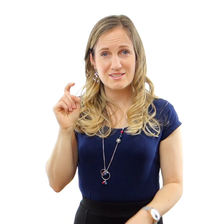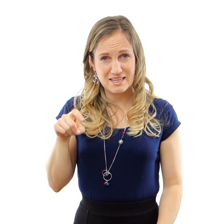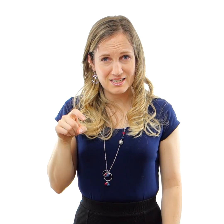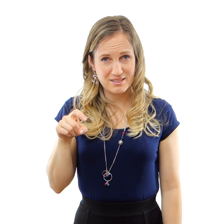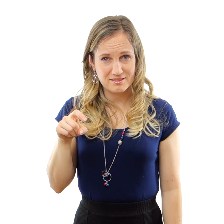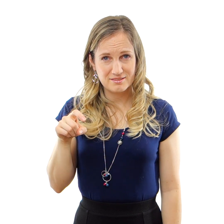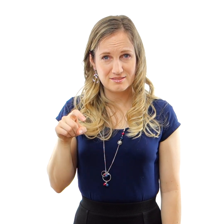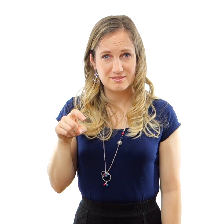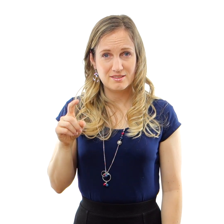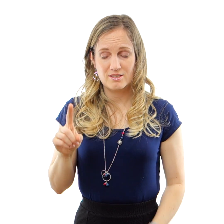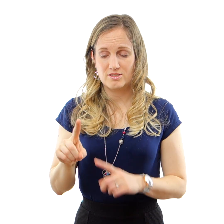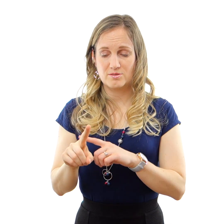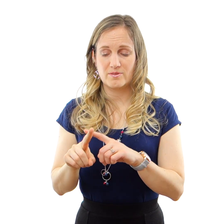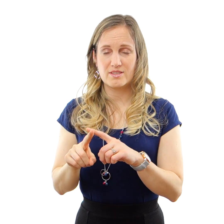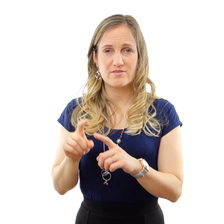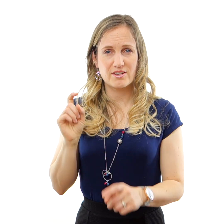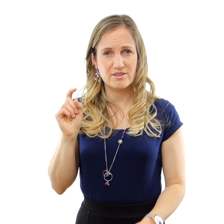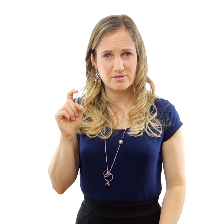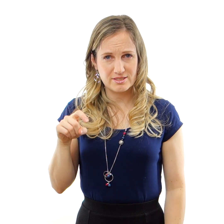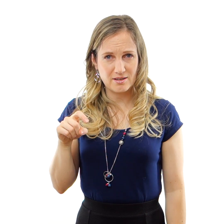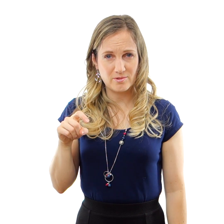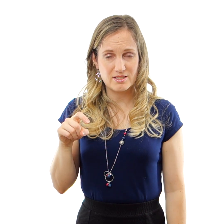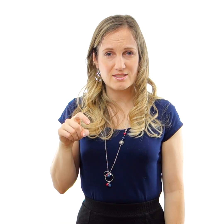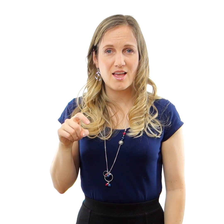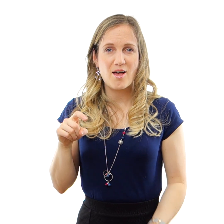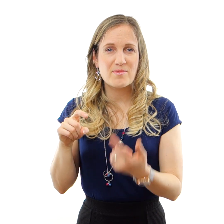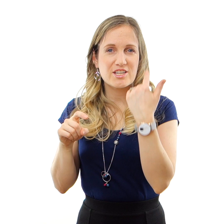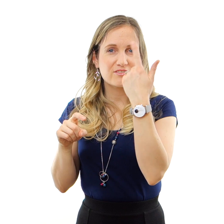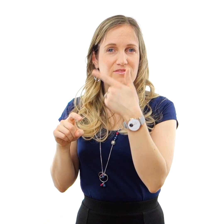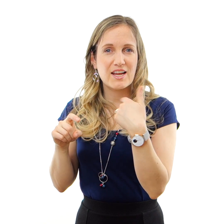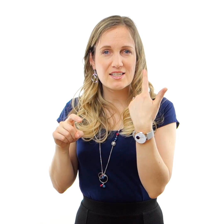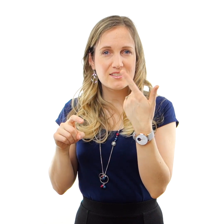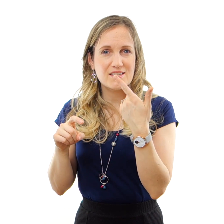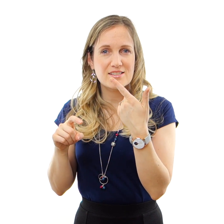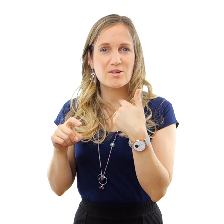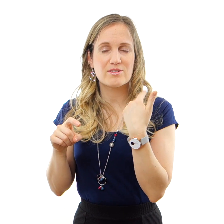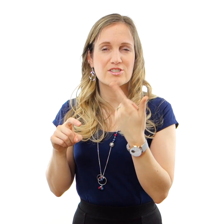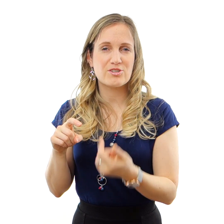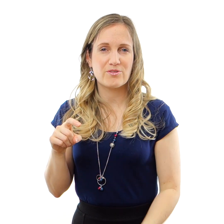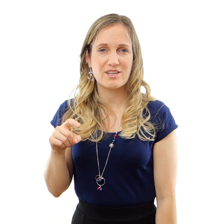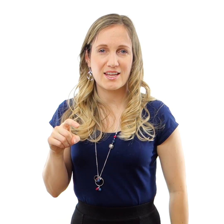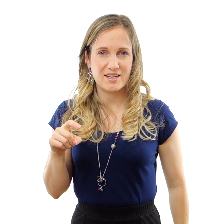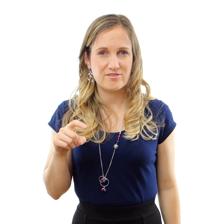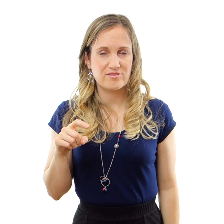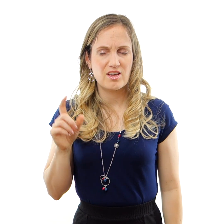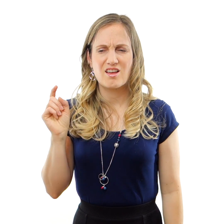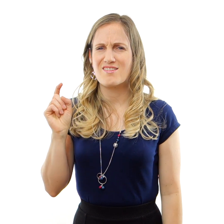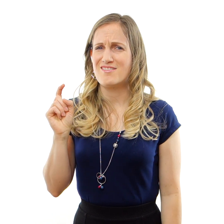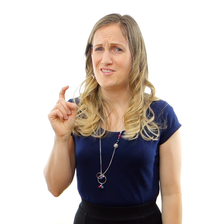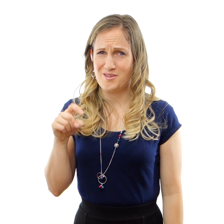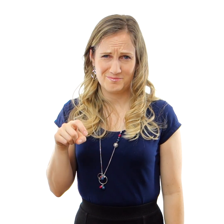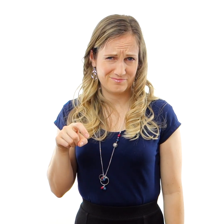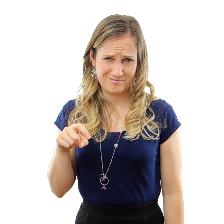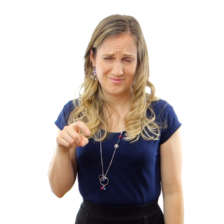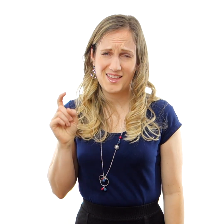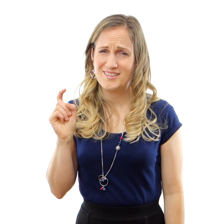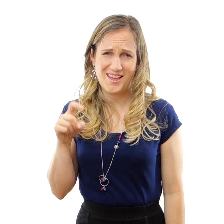need. Just with this finger, it goes down once, but your face is going to show the negative. No, I don't